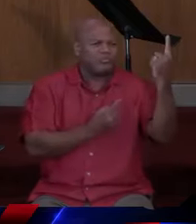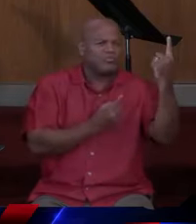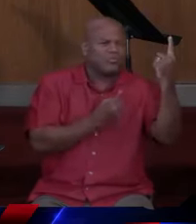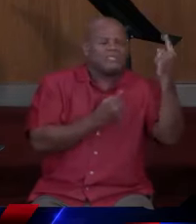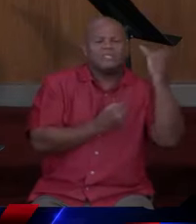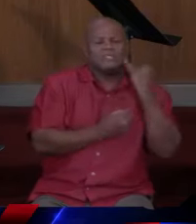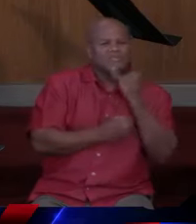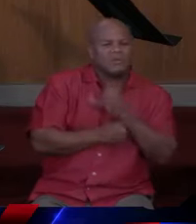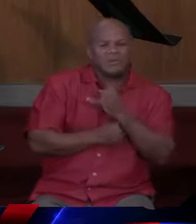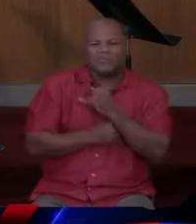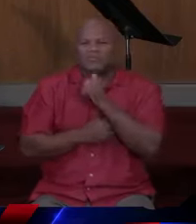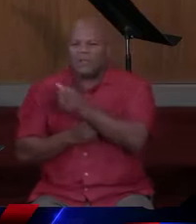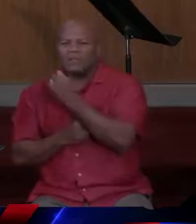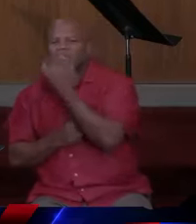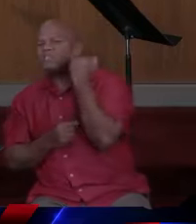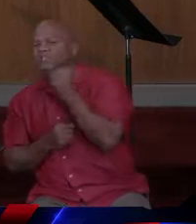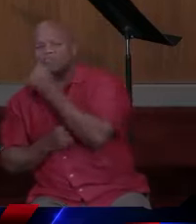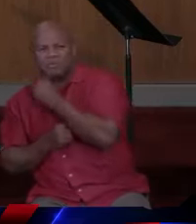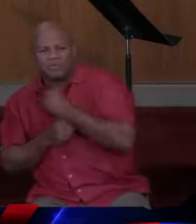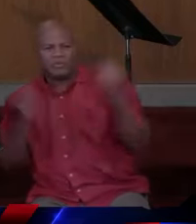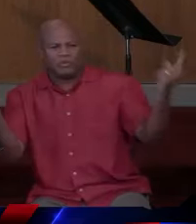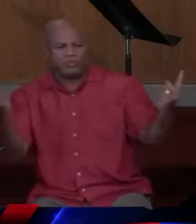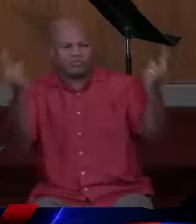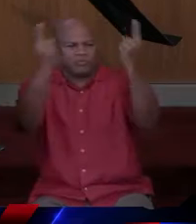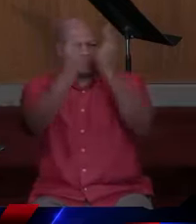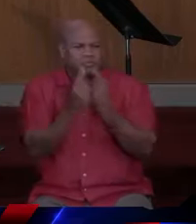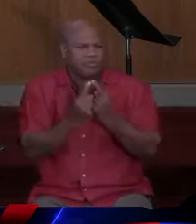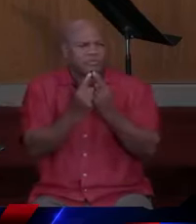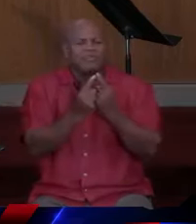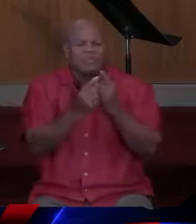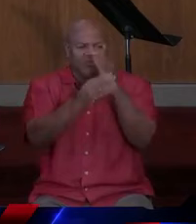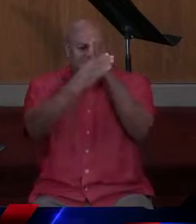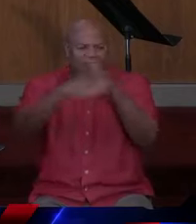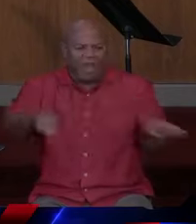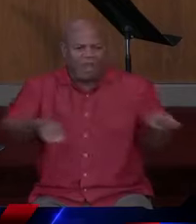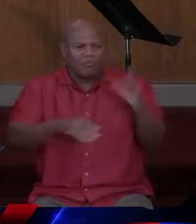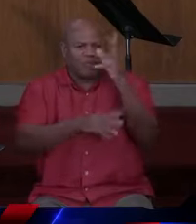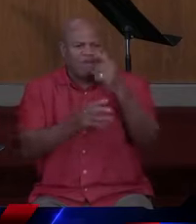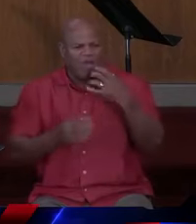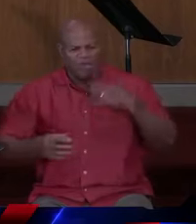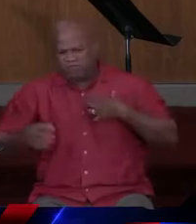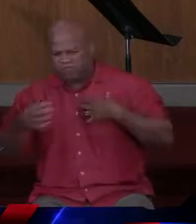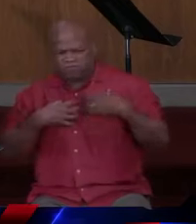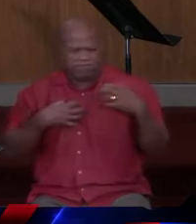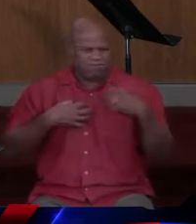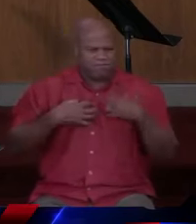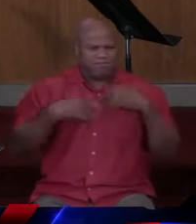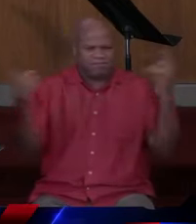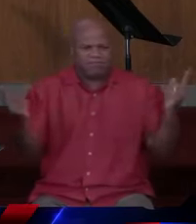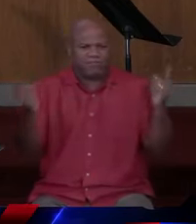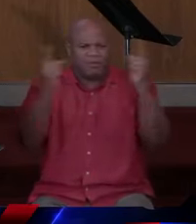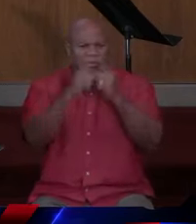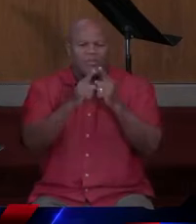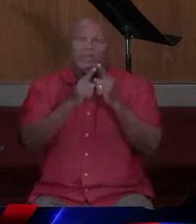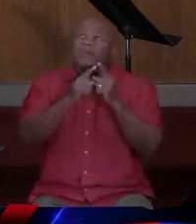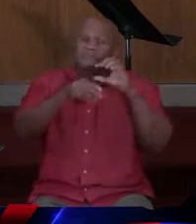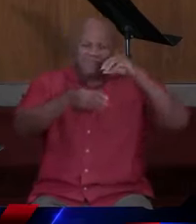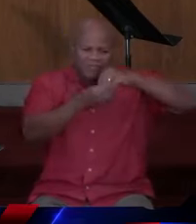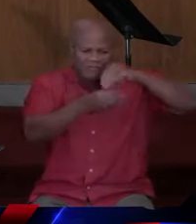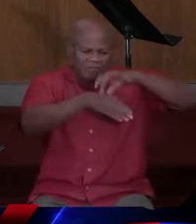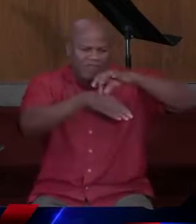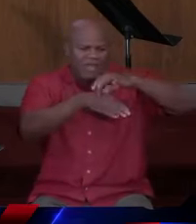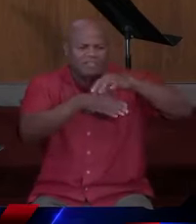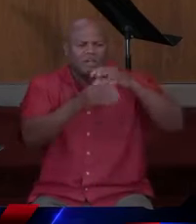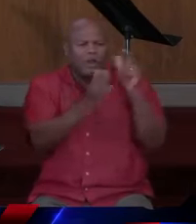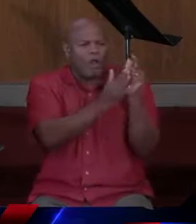barrier, the dividing wall of hostility, by setting aside in his flesh the law with its commands and